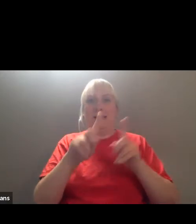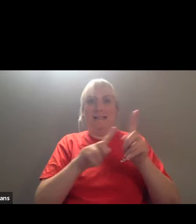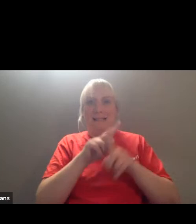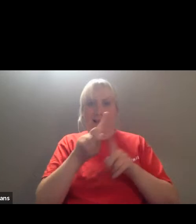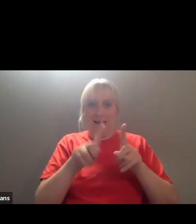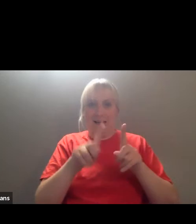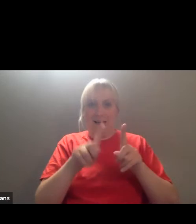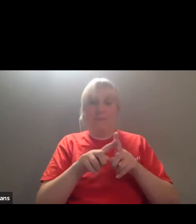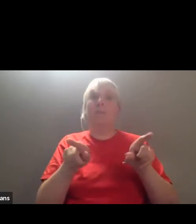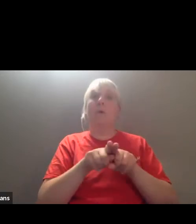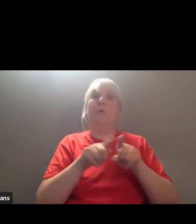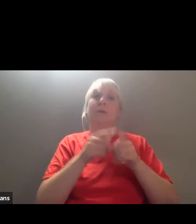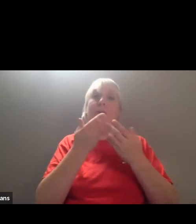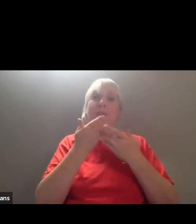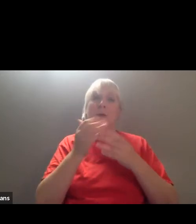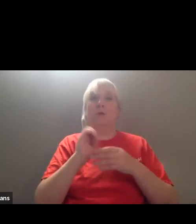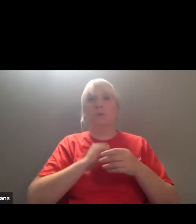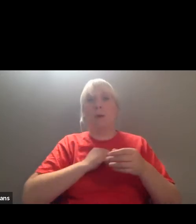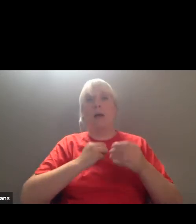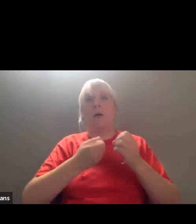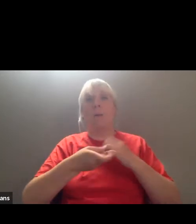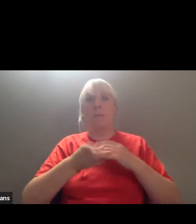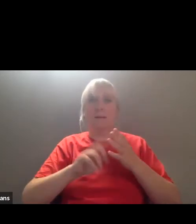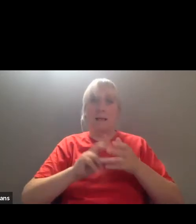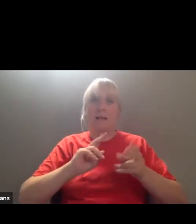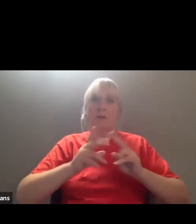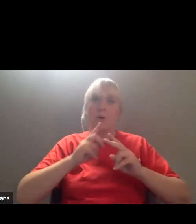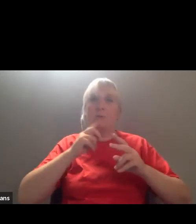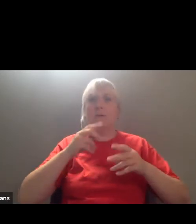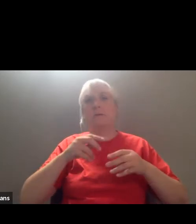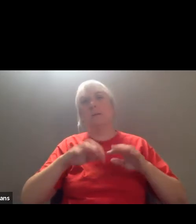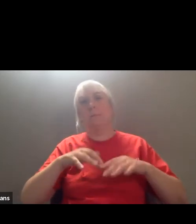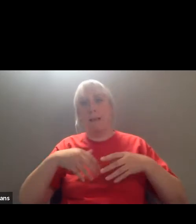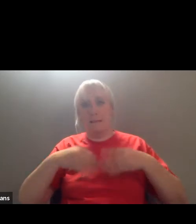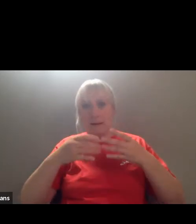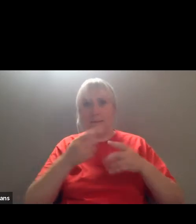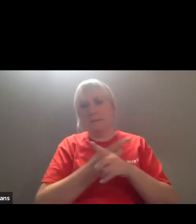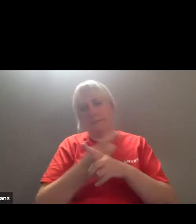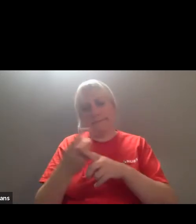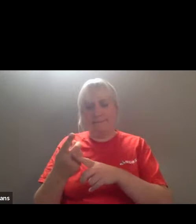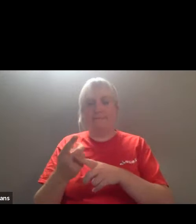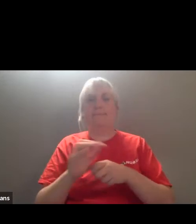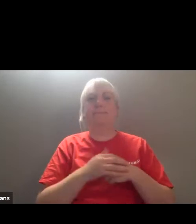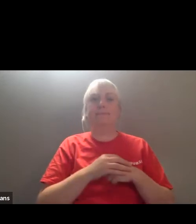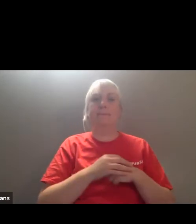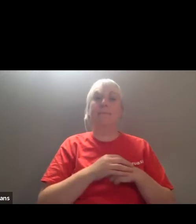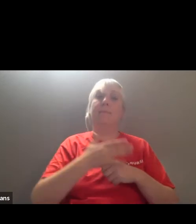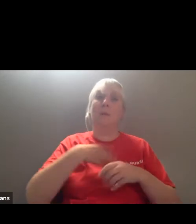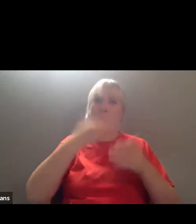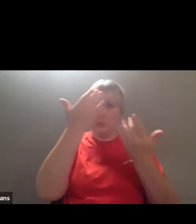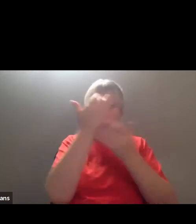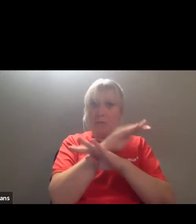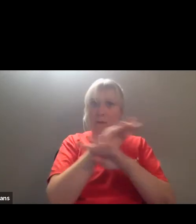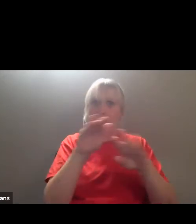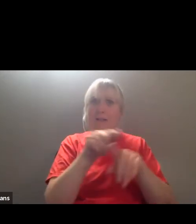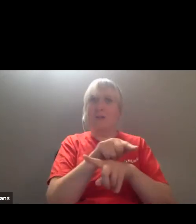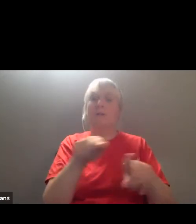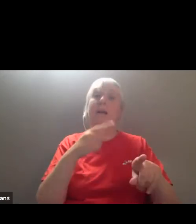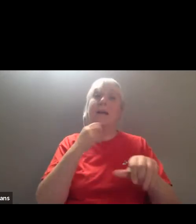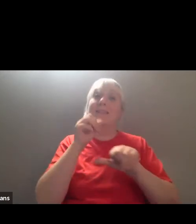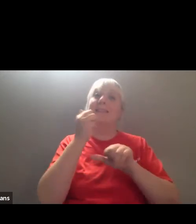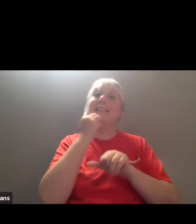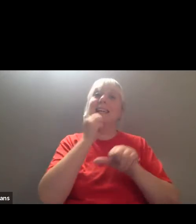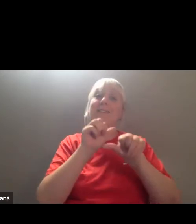interpreters who've done an amazing job, as always. And I'd like to remind people of the dates of our next